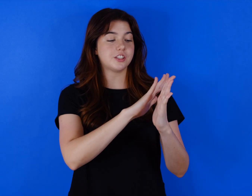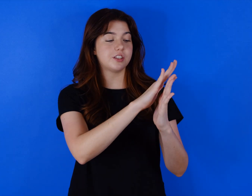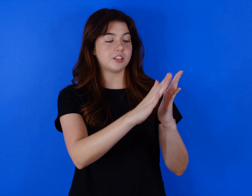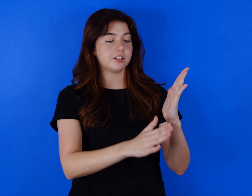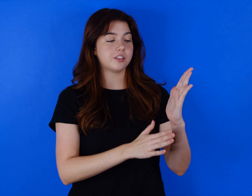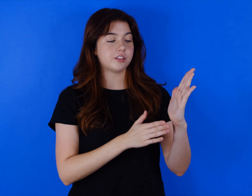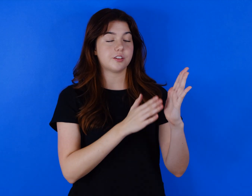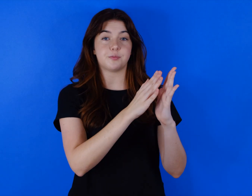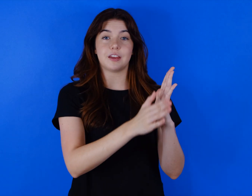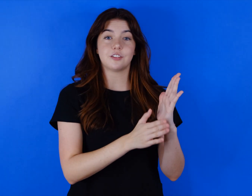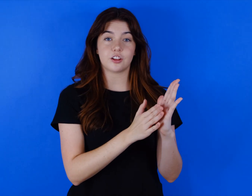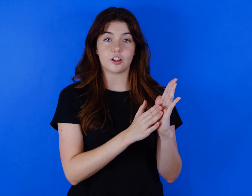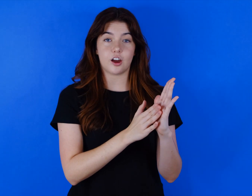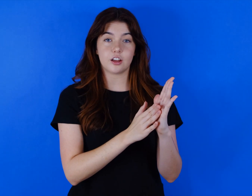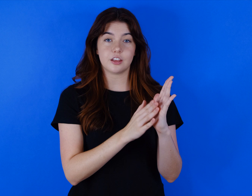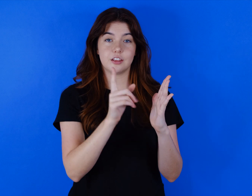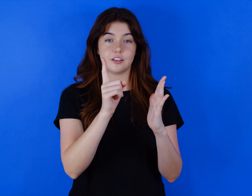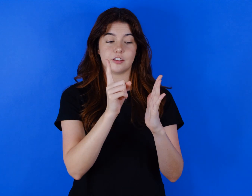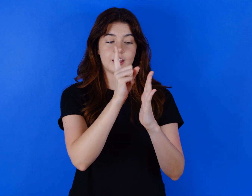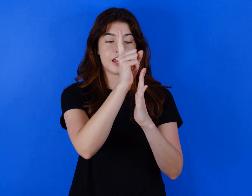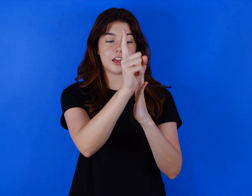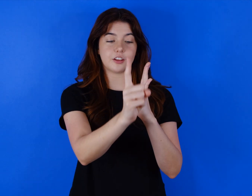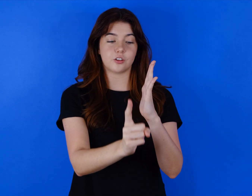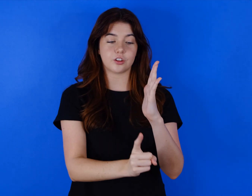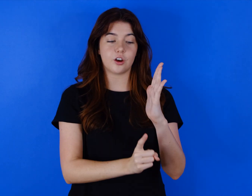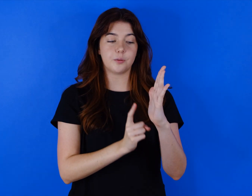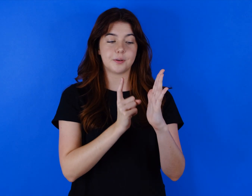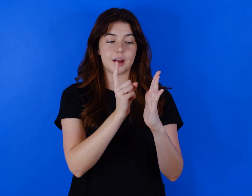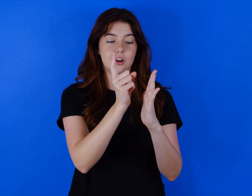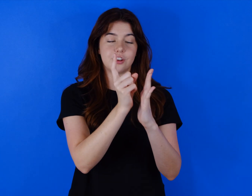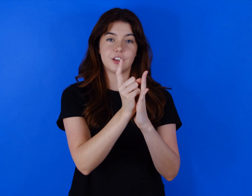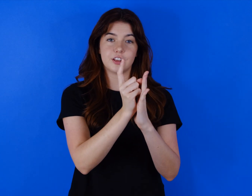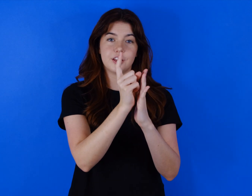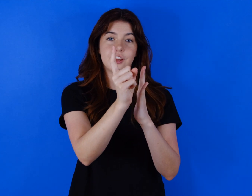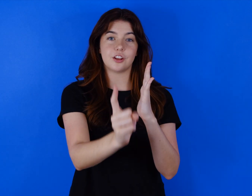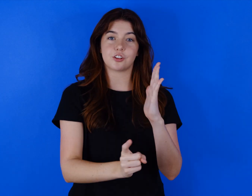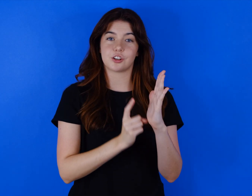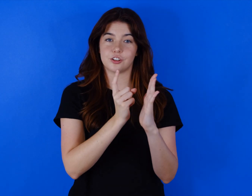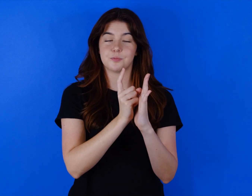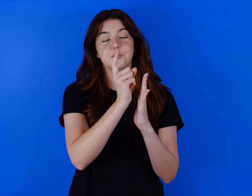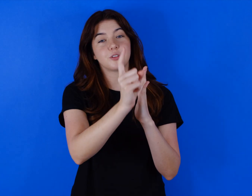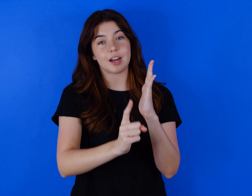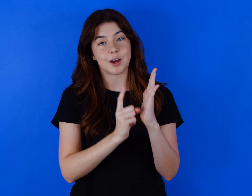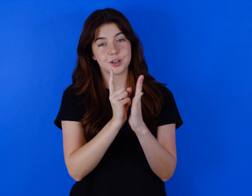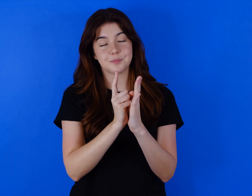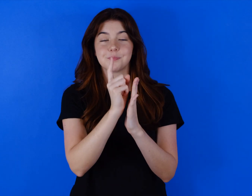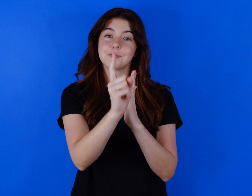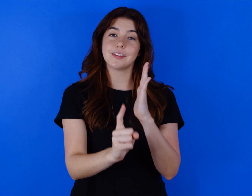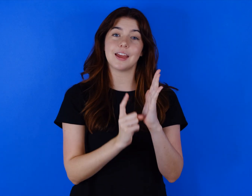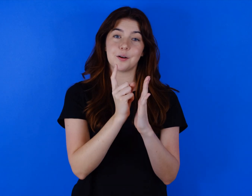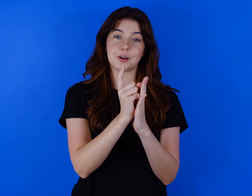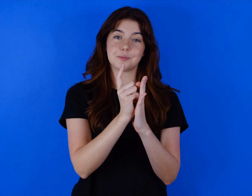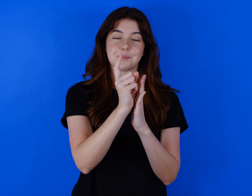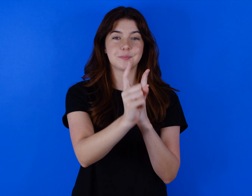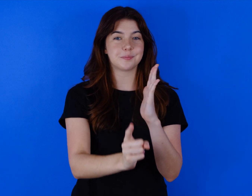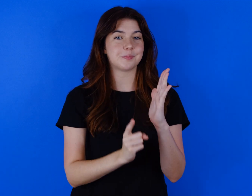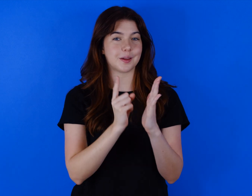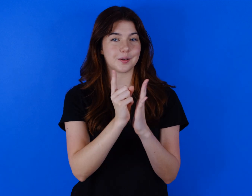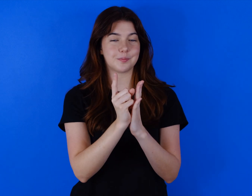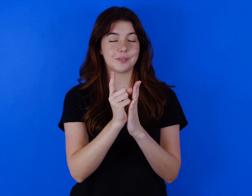this is the face of the clock, and this is the hand that goes all the way around in a circle for an hour. Hour, hour.